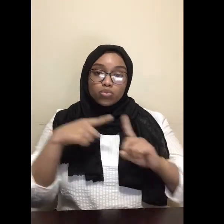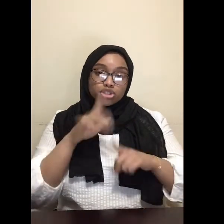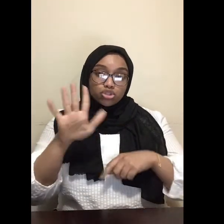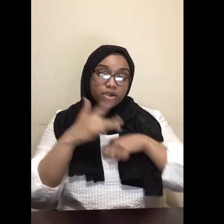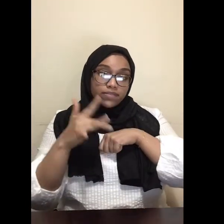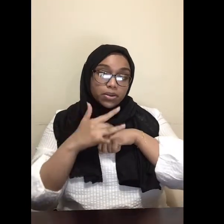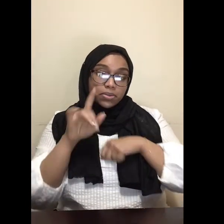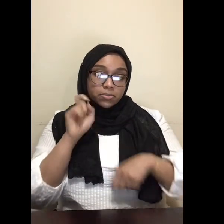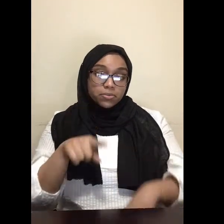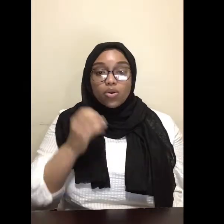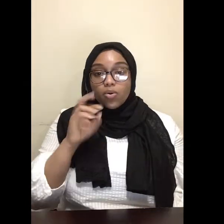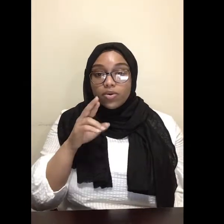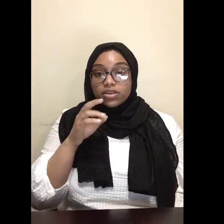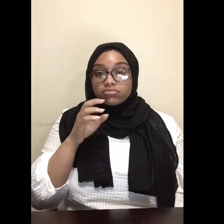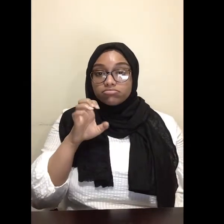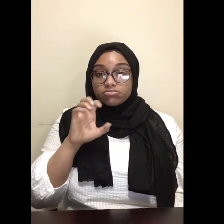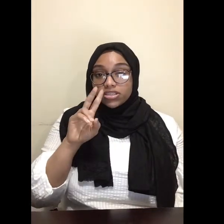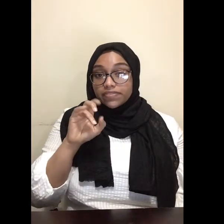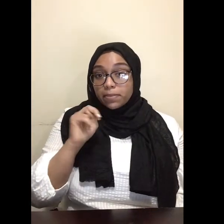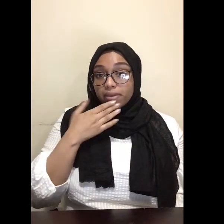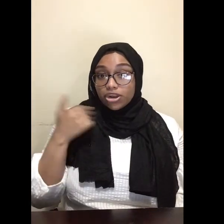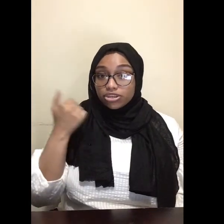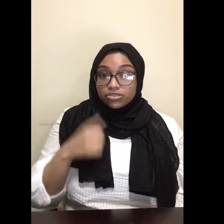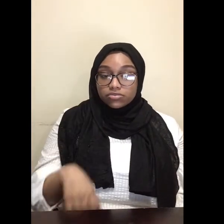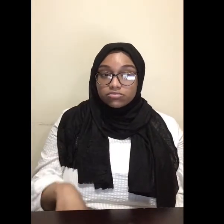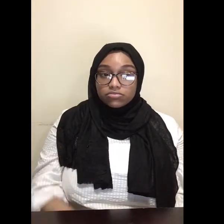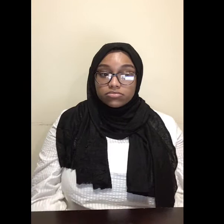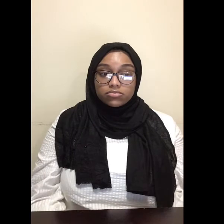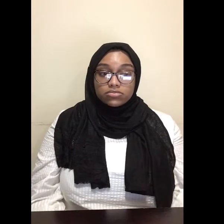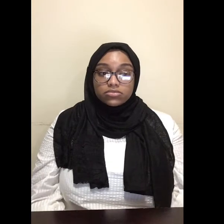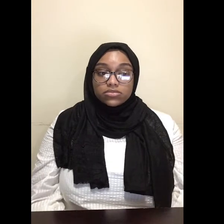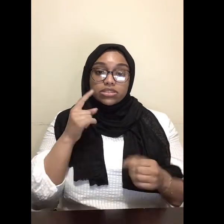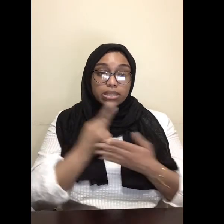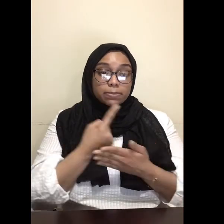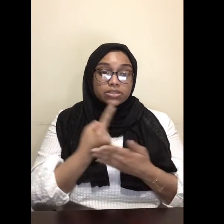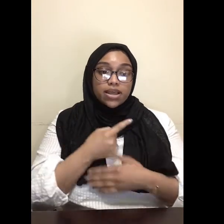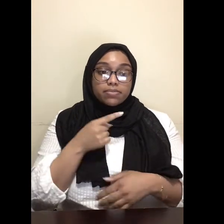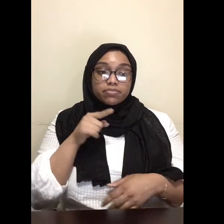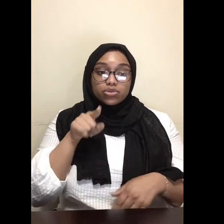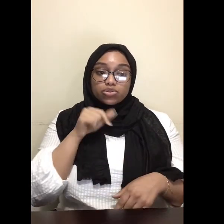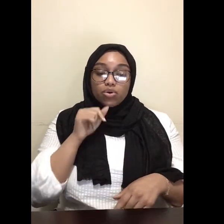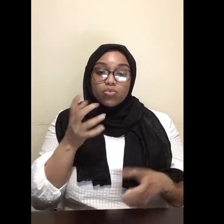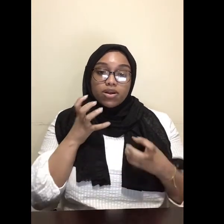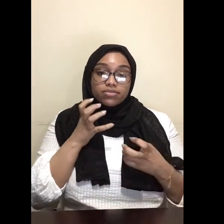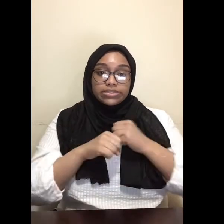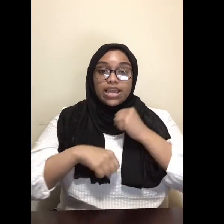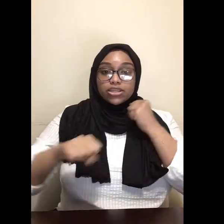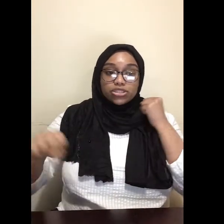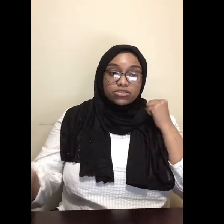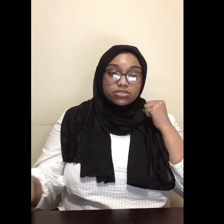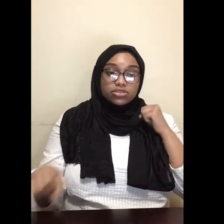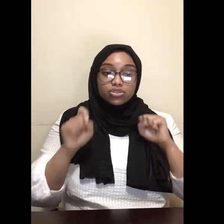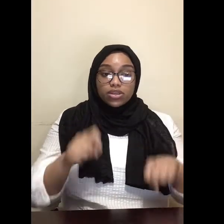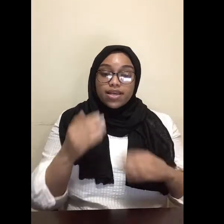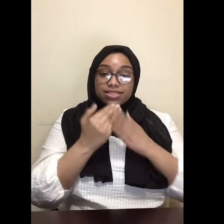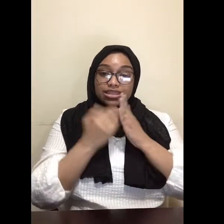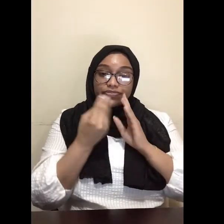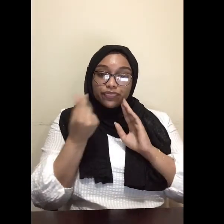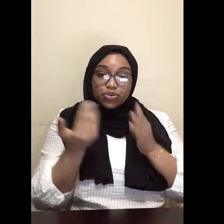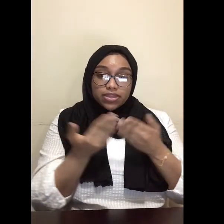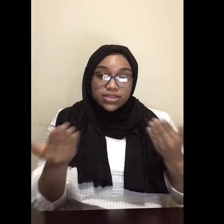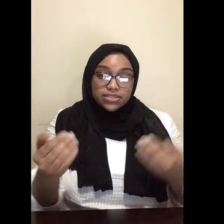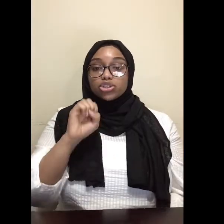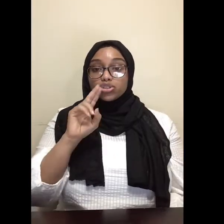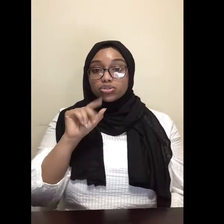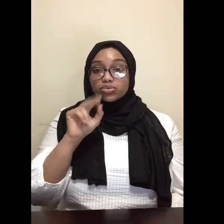you. Please let me know which of the following days and times you're available. And so then they can immediately